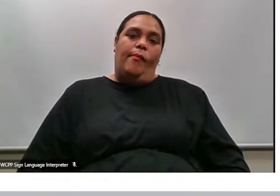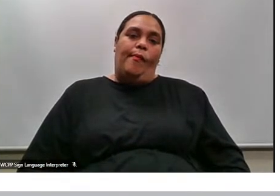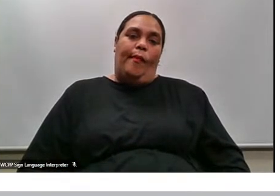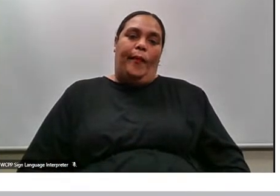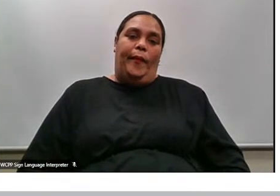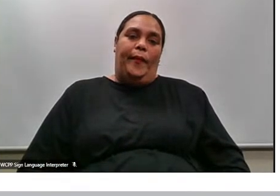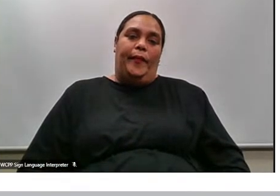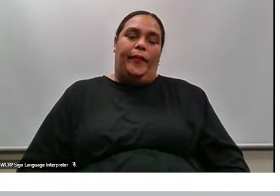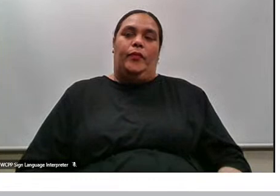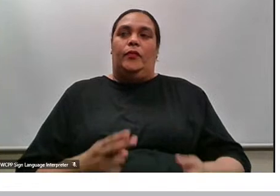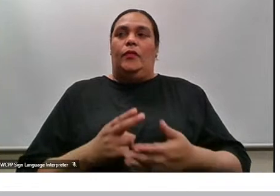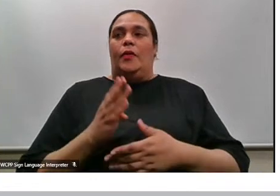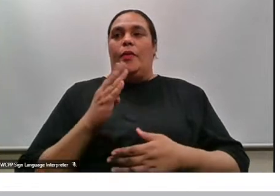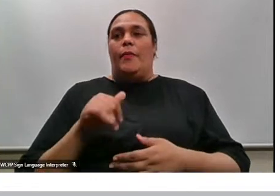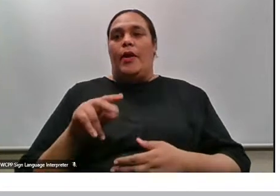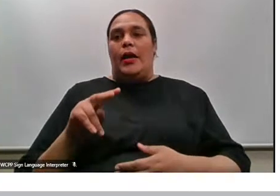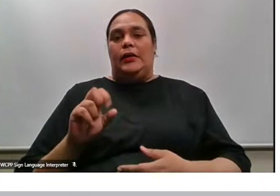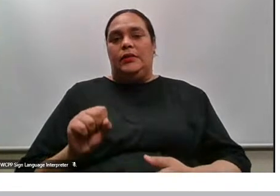Honorable Barnes online.